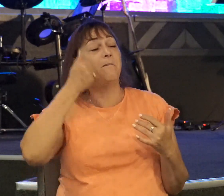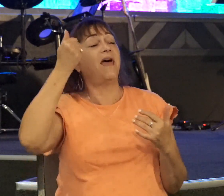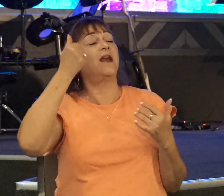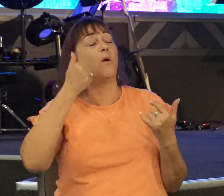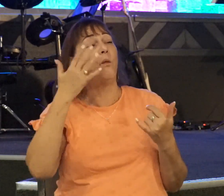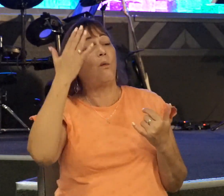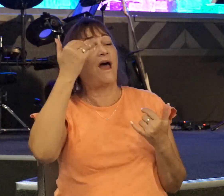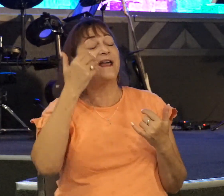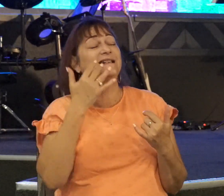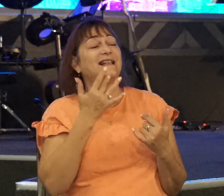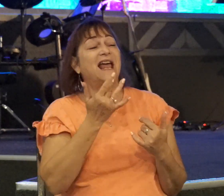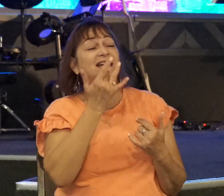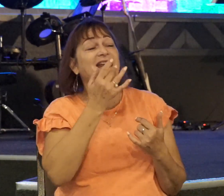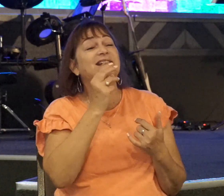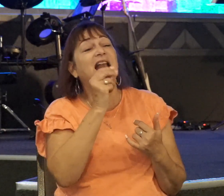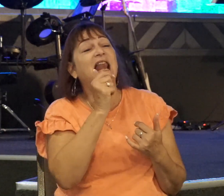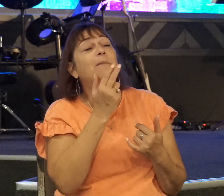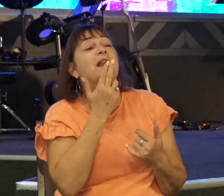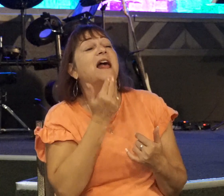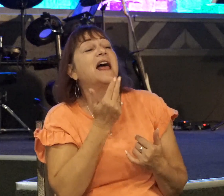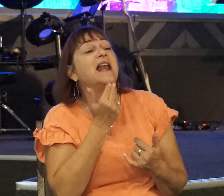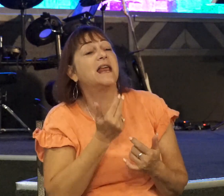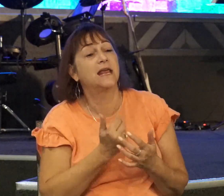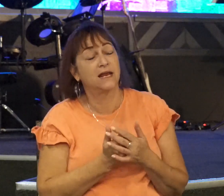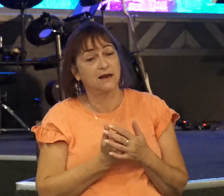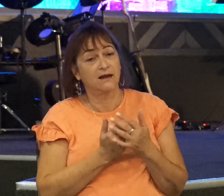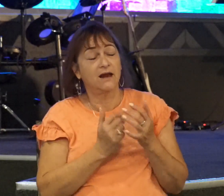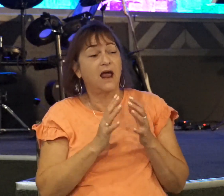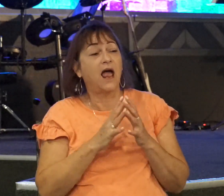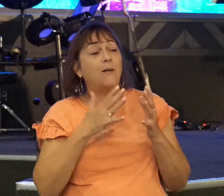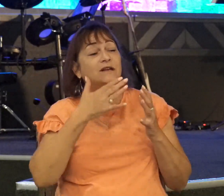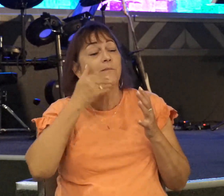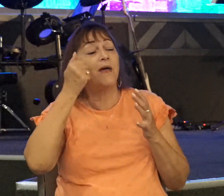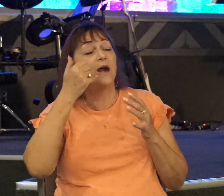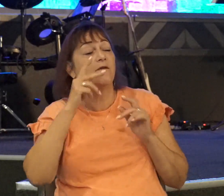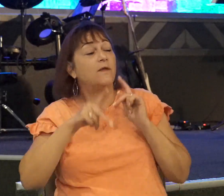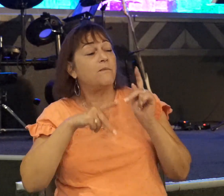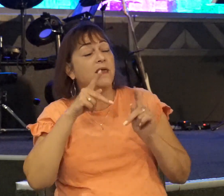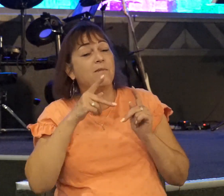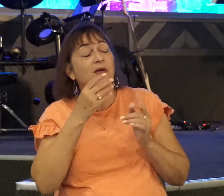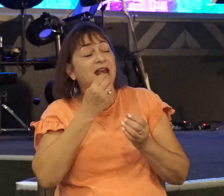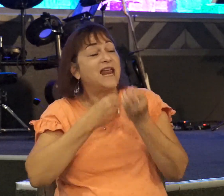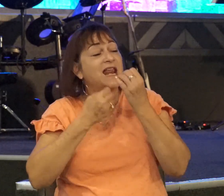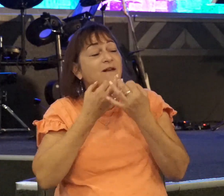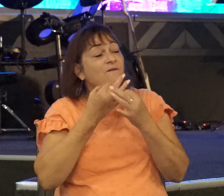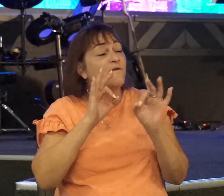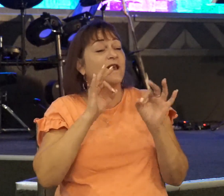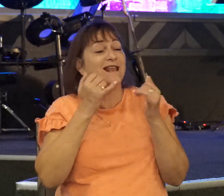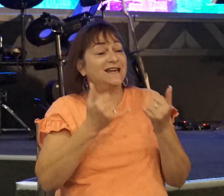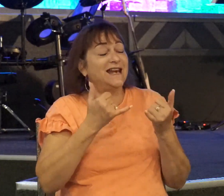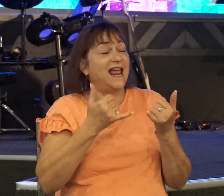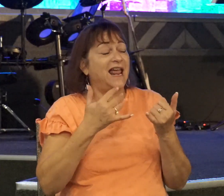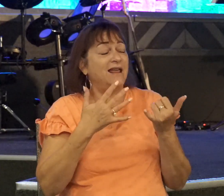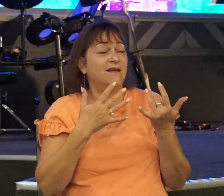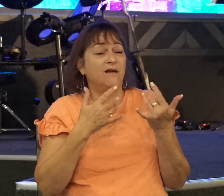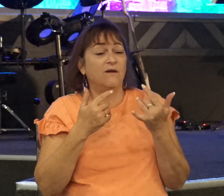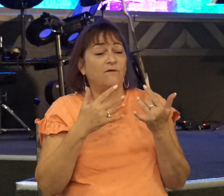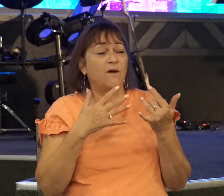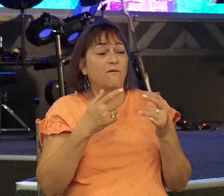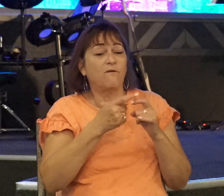a little of this honey. How much better if the people had eaten freely today of the spoil of their enemies which they found.